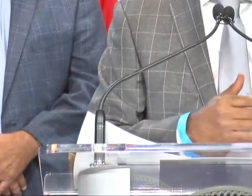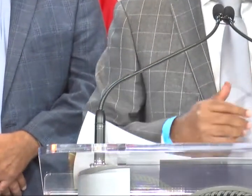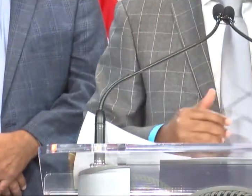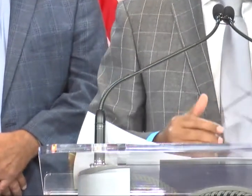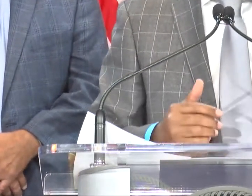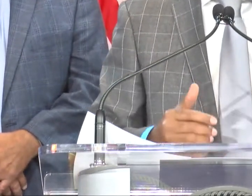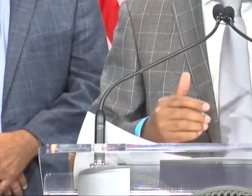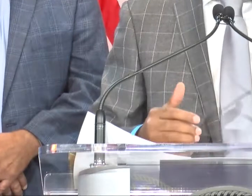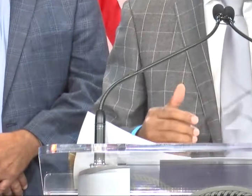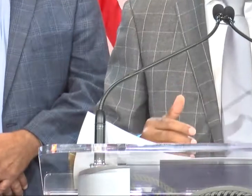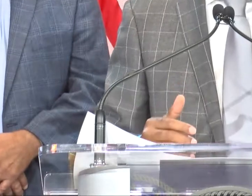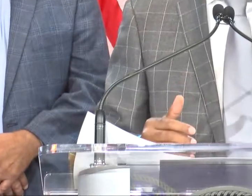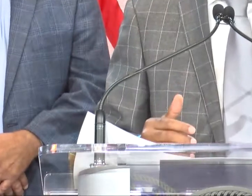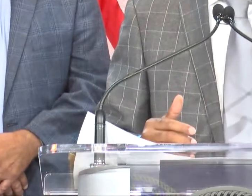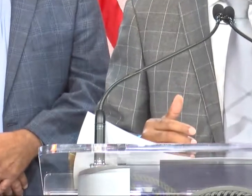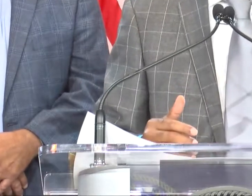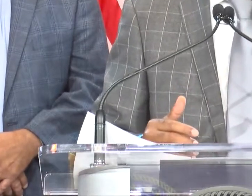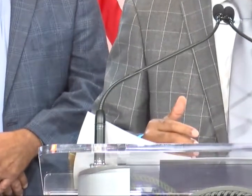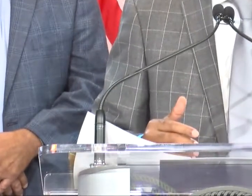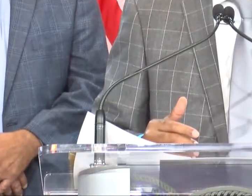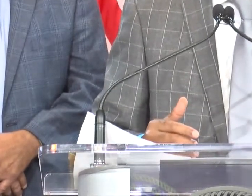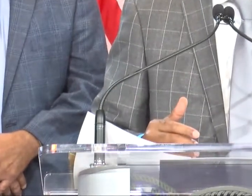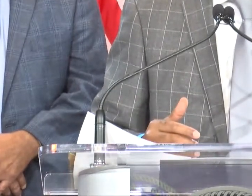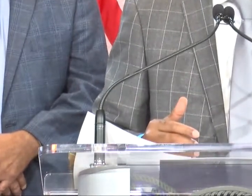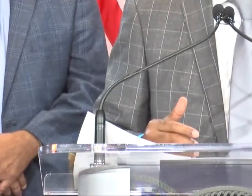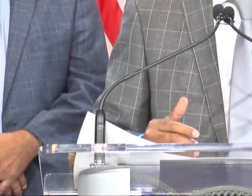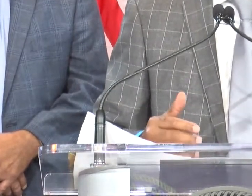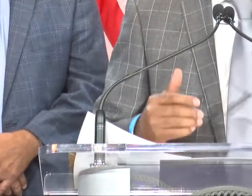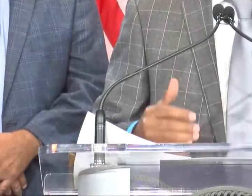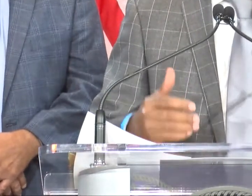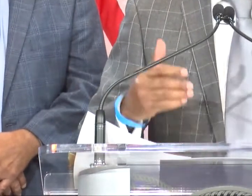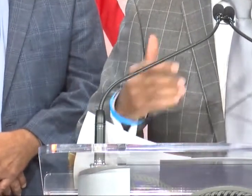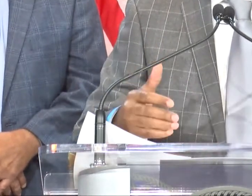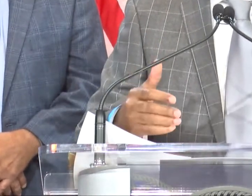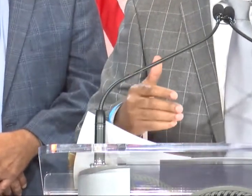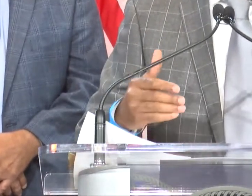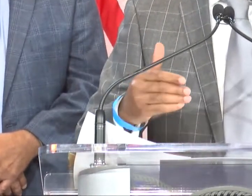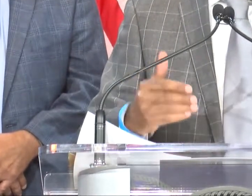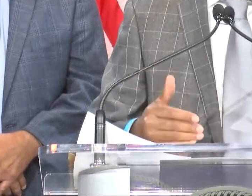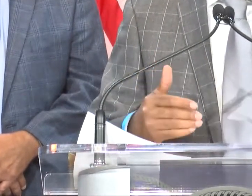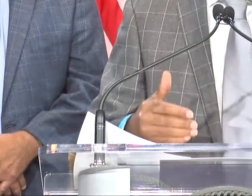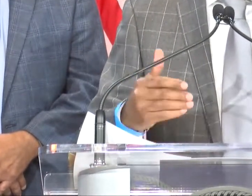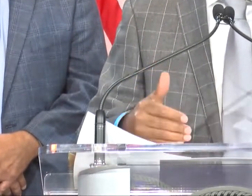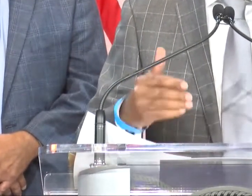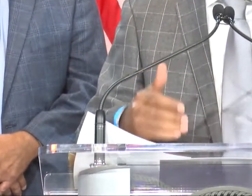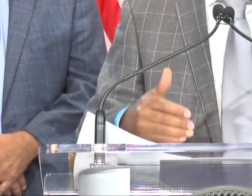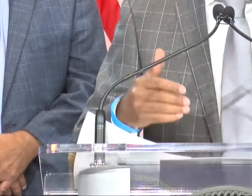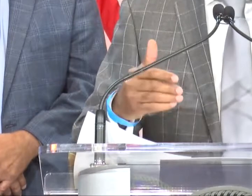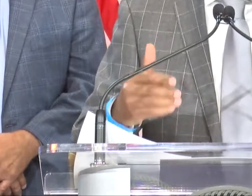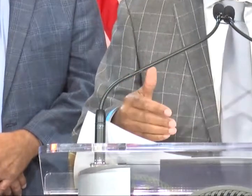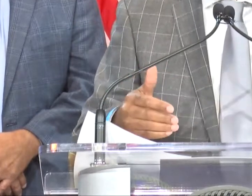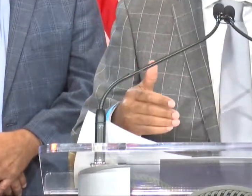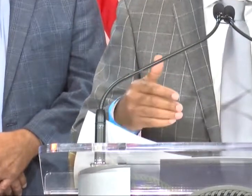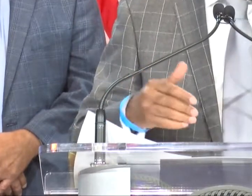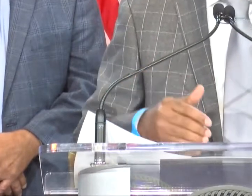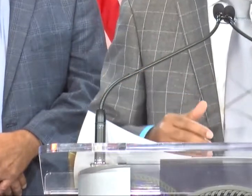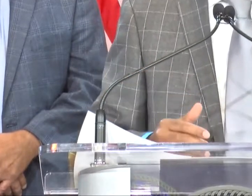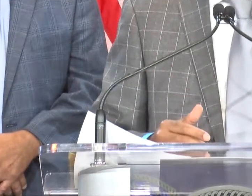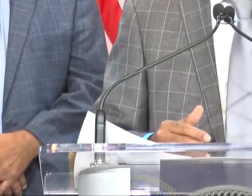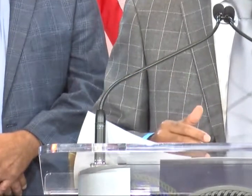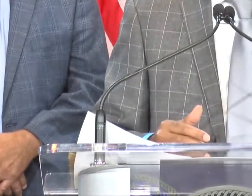Sagemont. I don't think it's unreasonable to request that they get back at least what they